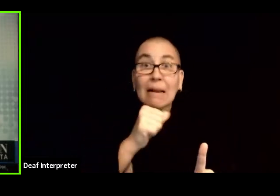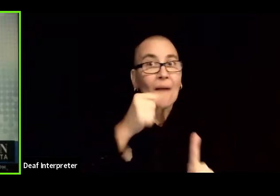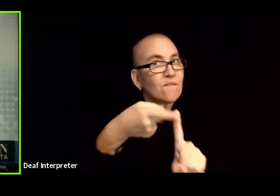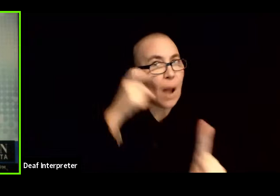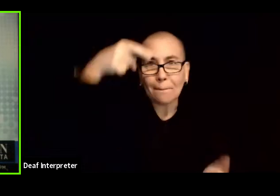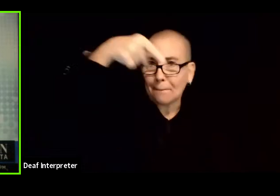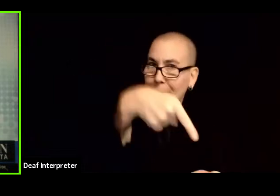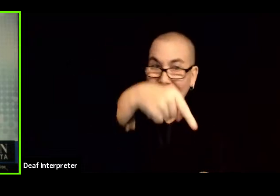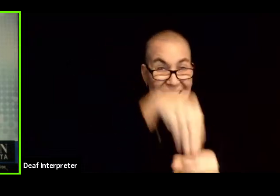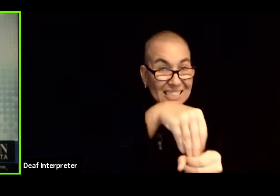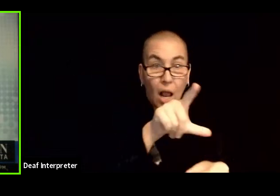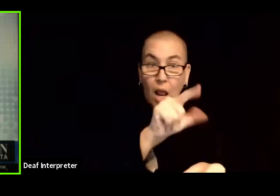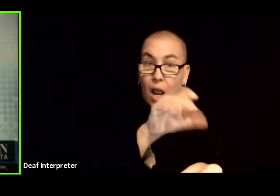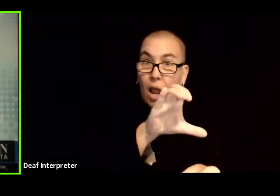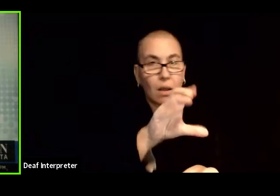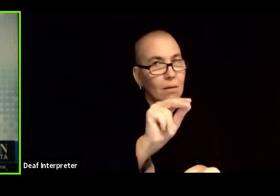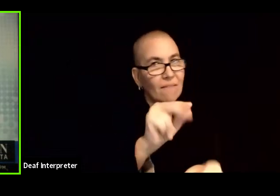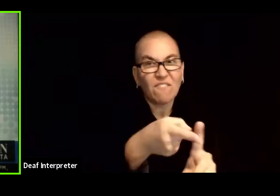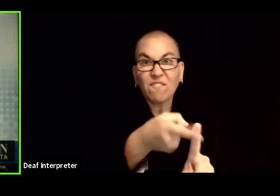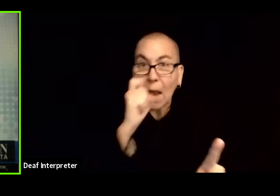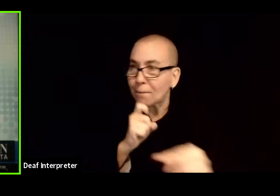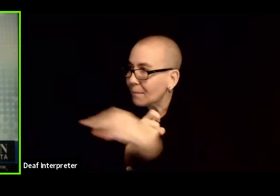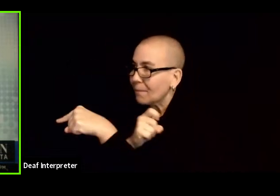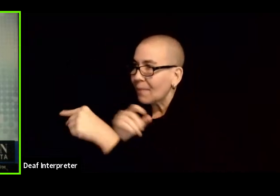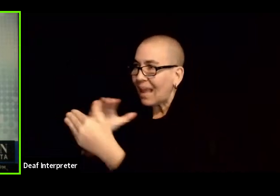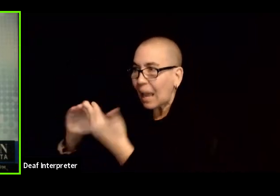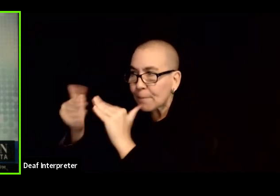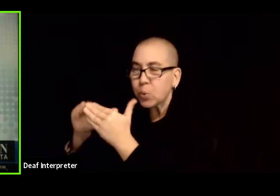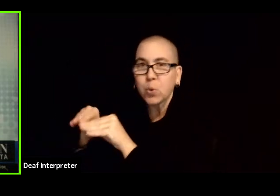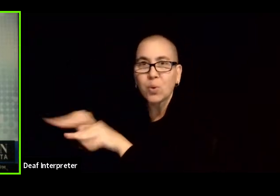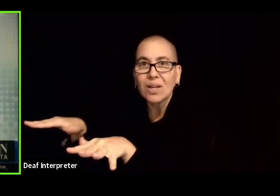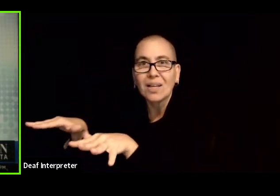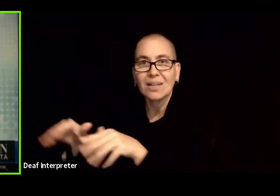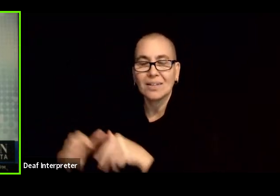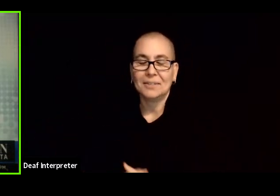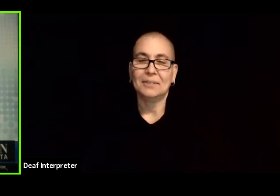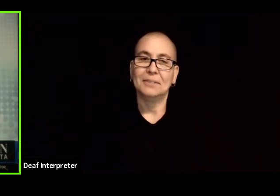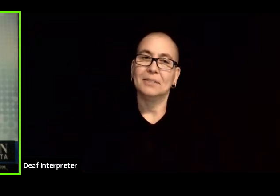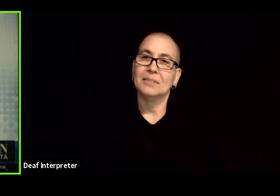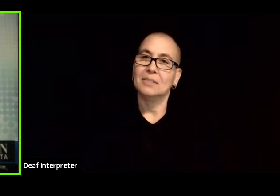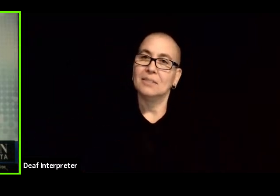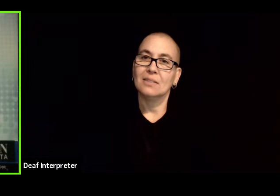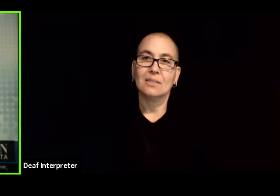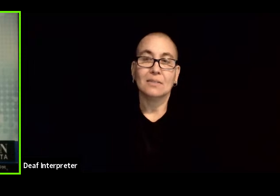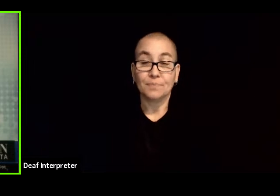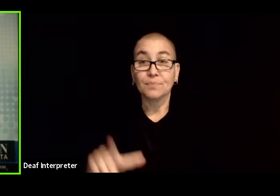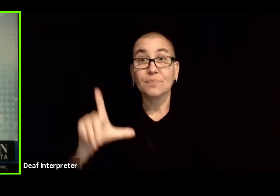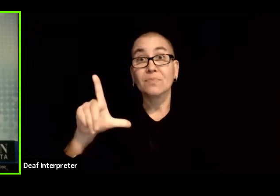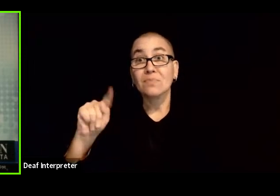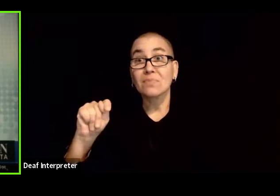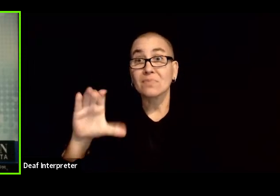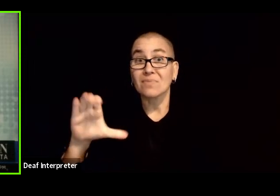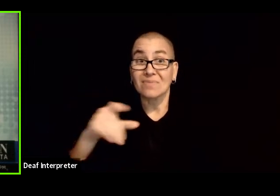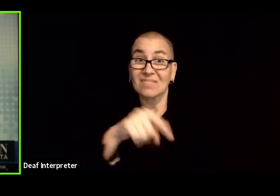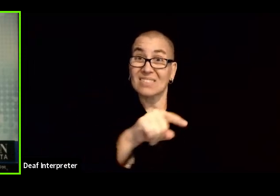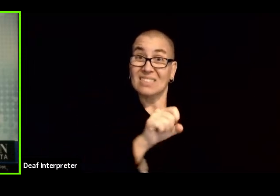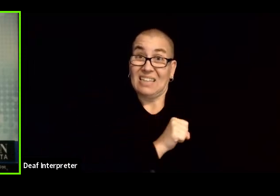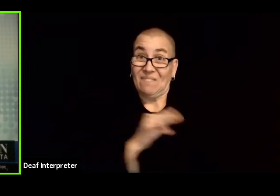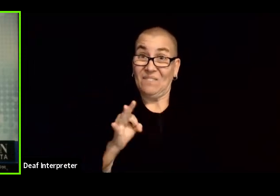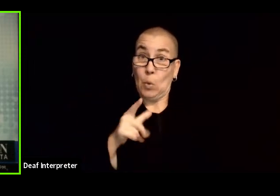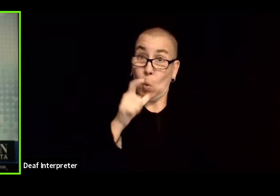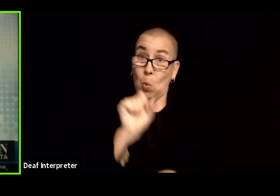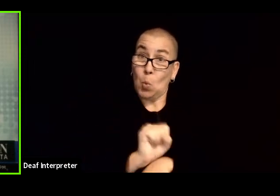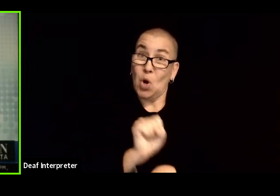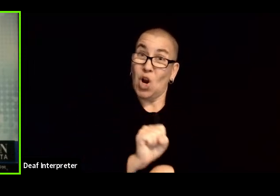healthcare workers, workers in long-term care settings more often return to work before the end of their quarantine period because